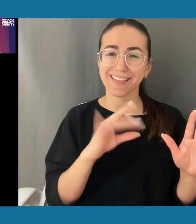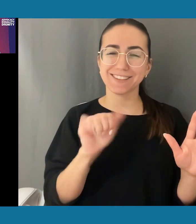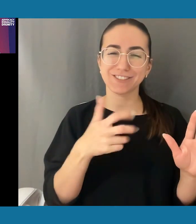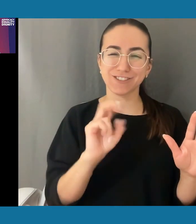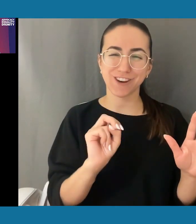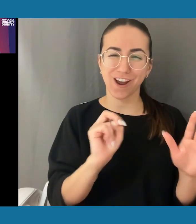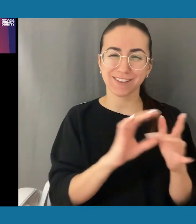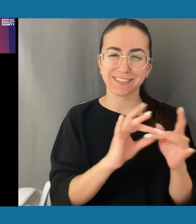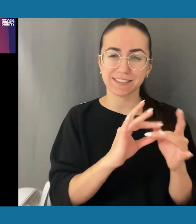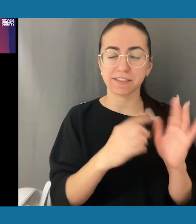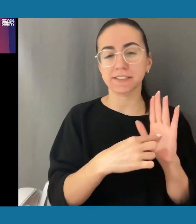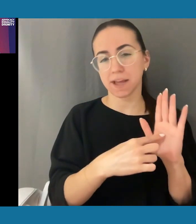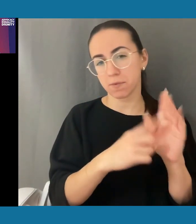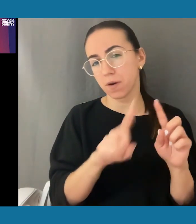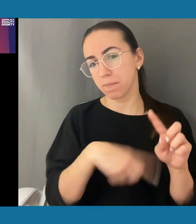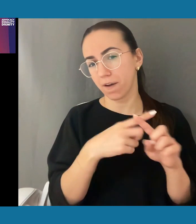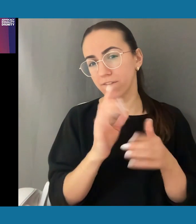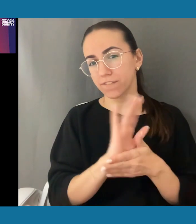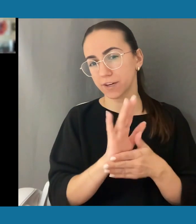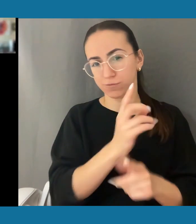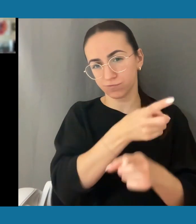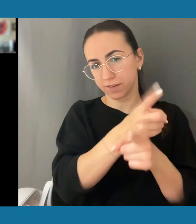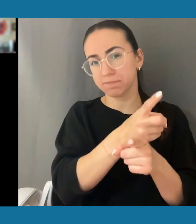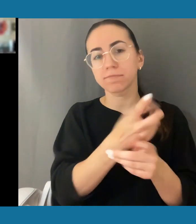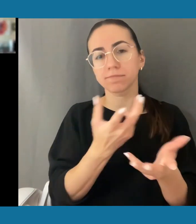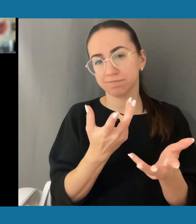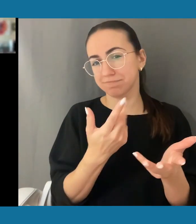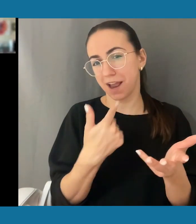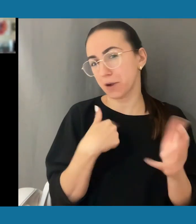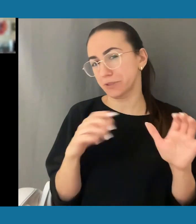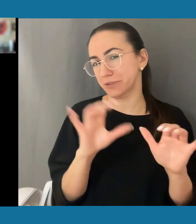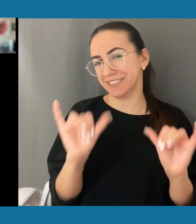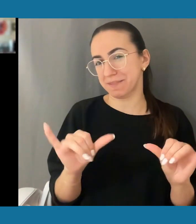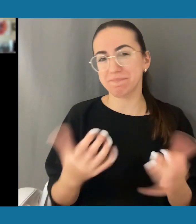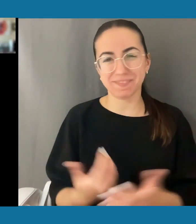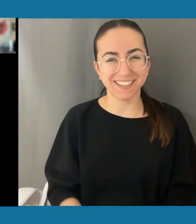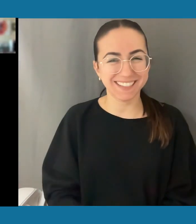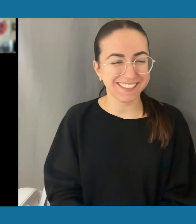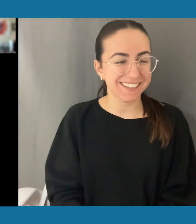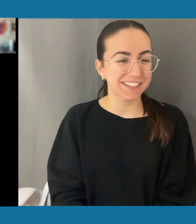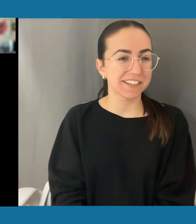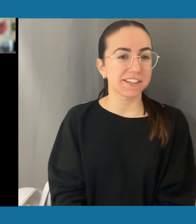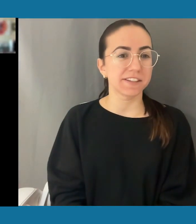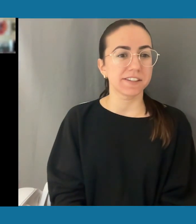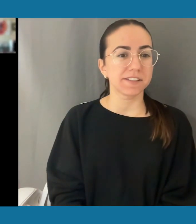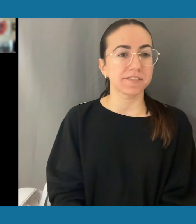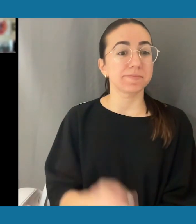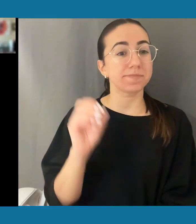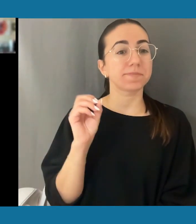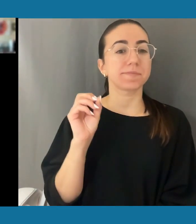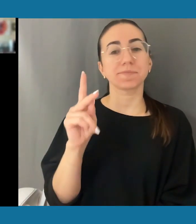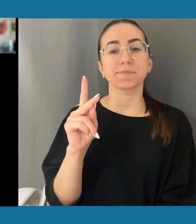That's exactly what I would do. All right, next slide.